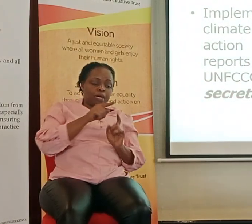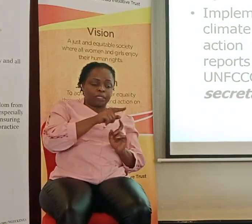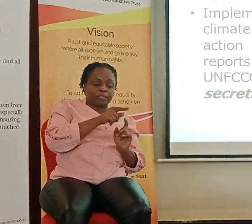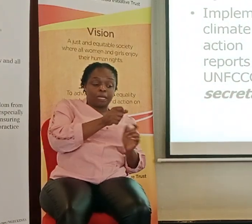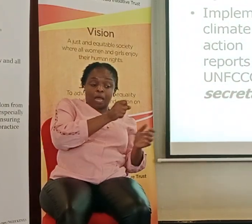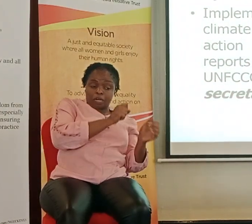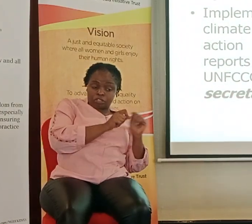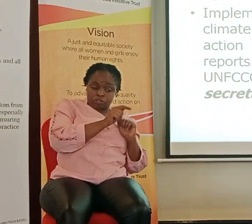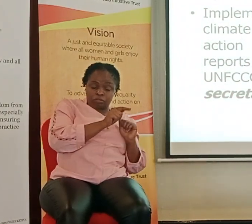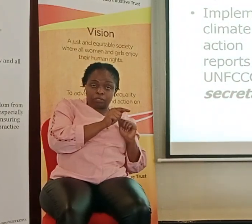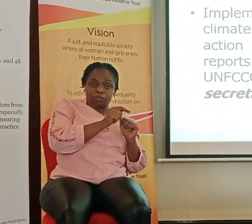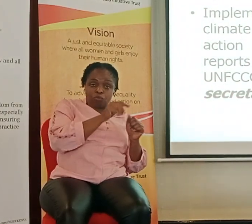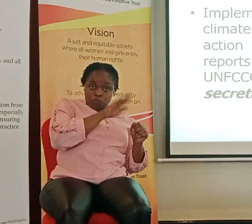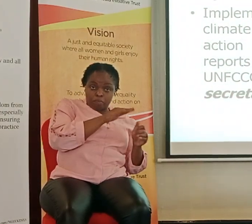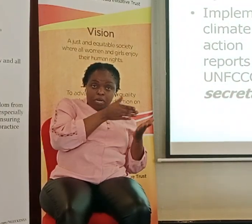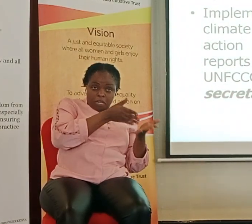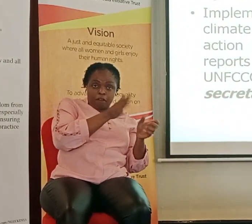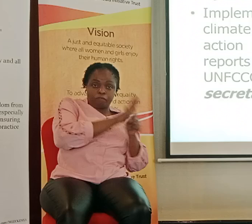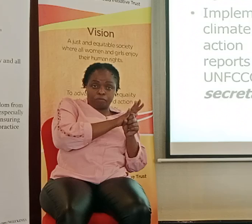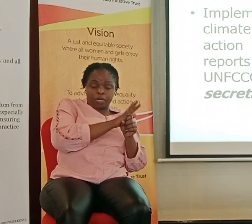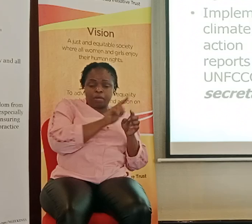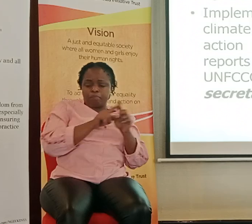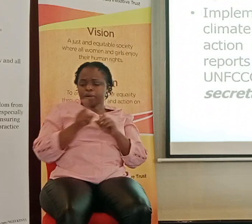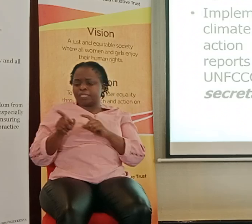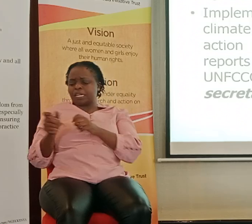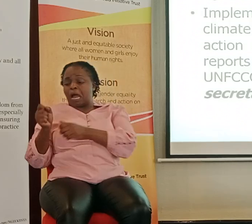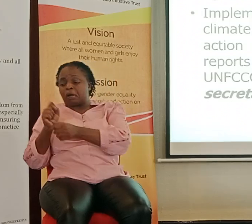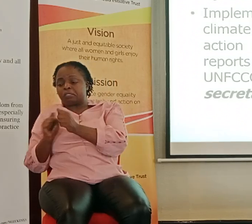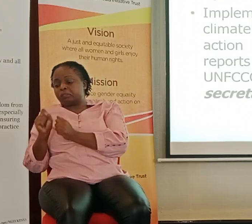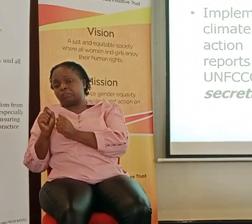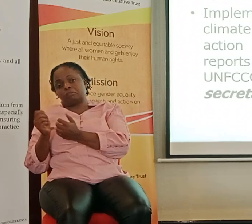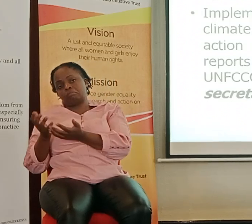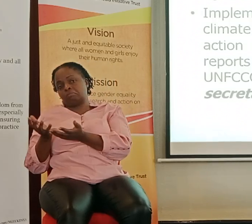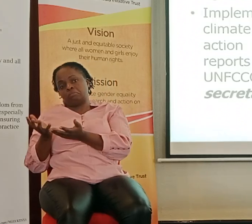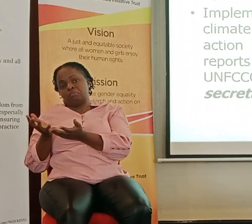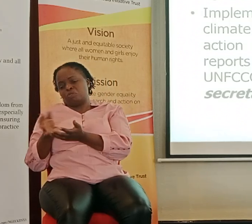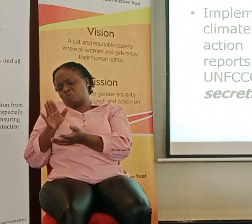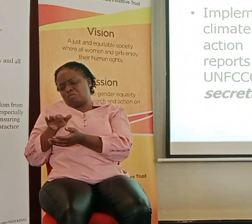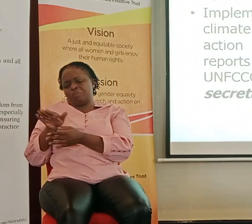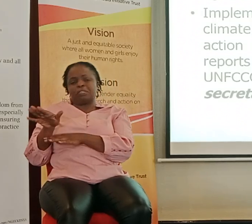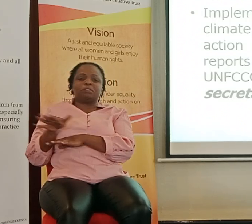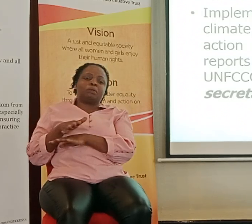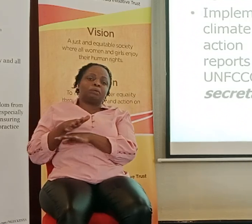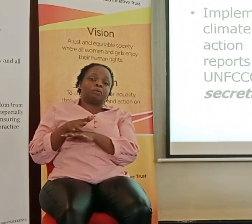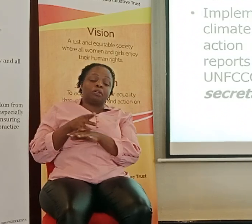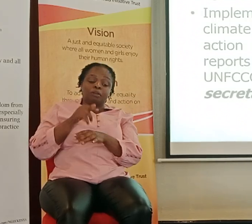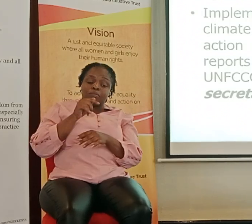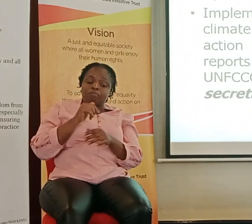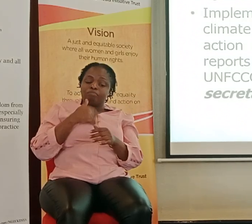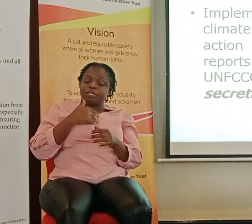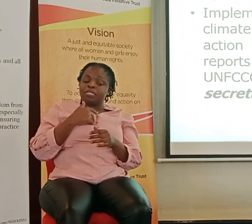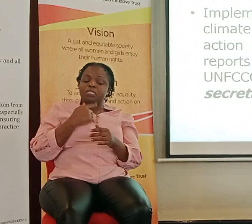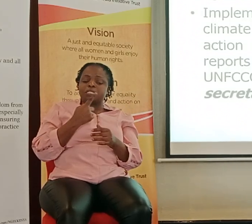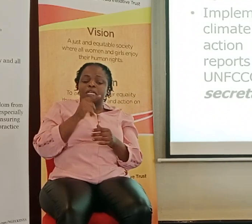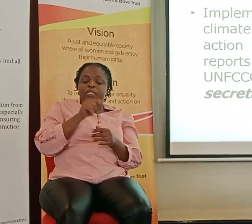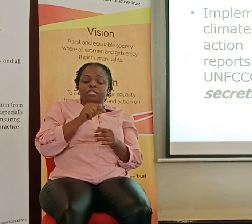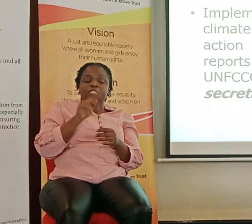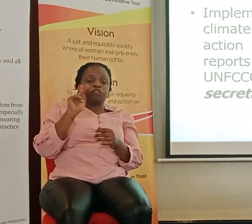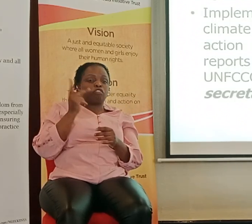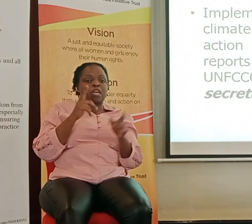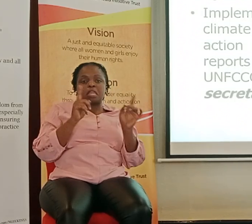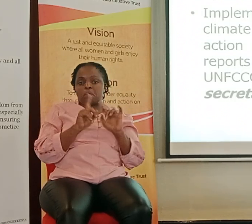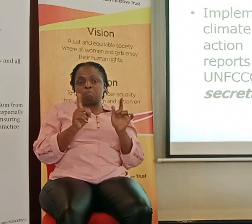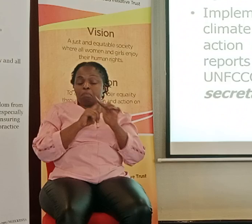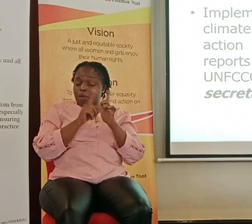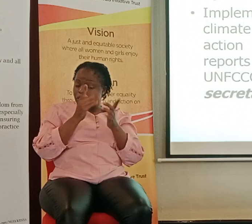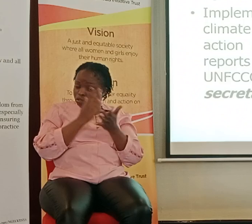in terms of representation. So, and I'm not saying this is so for Kenya because I don't have the data, but let me